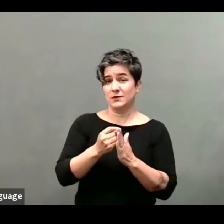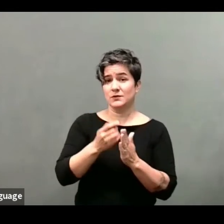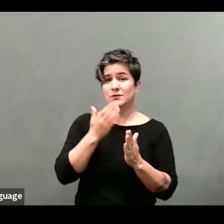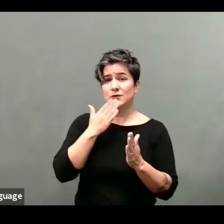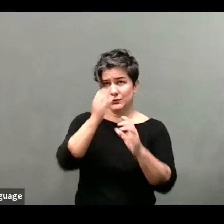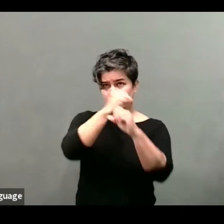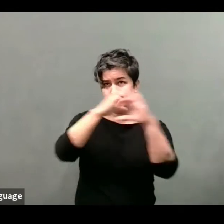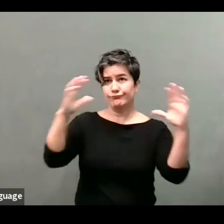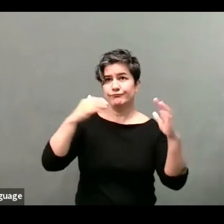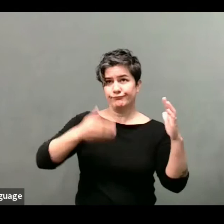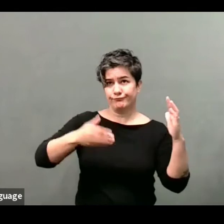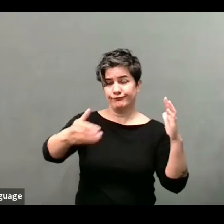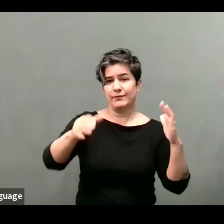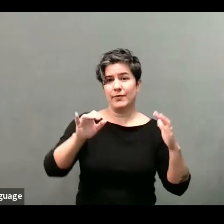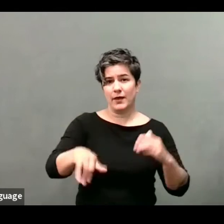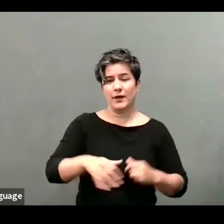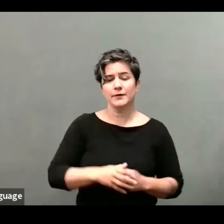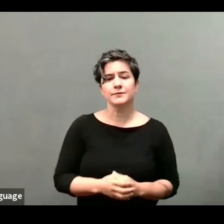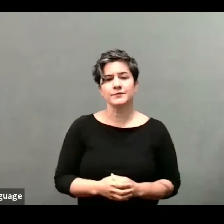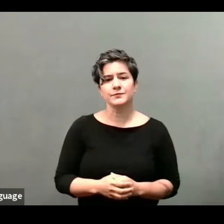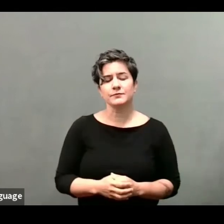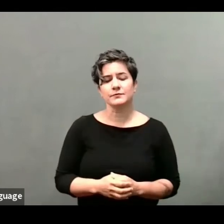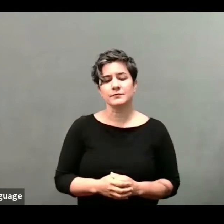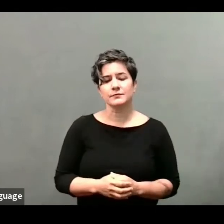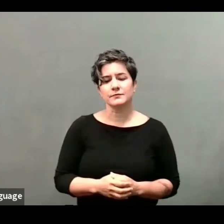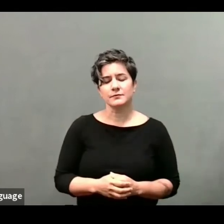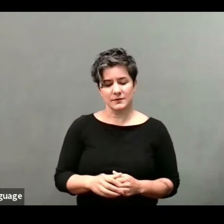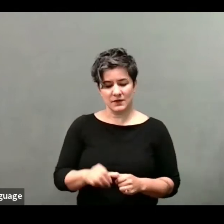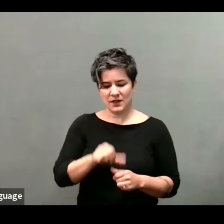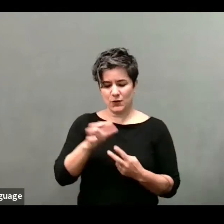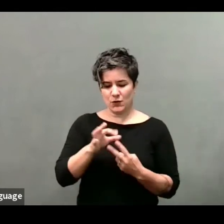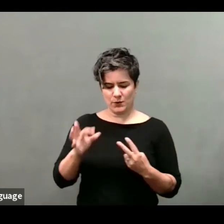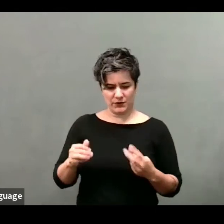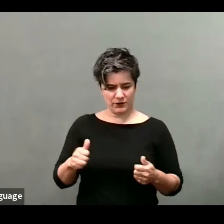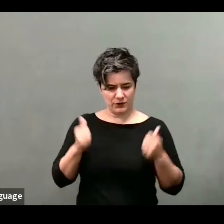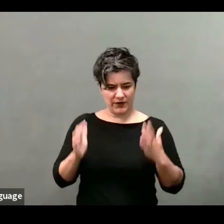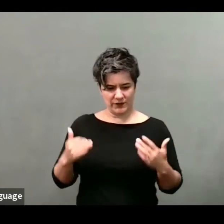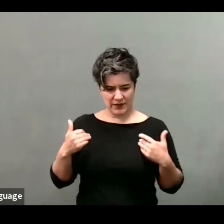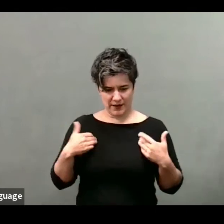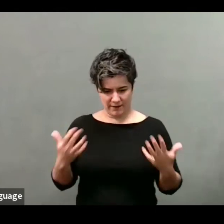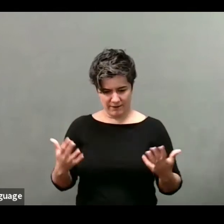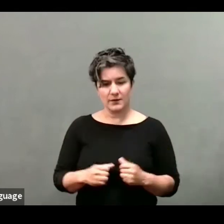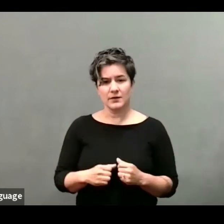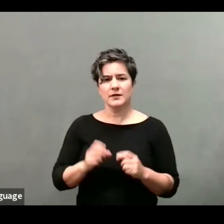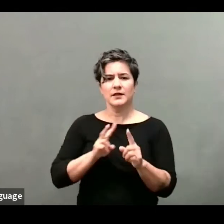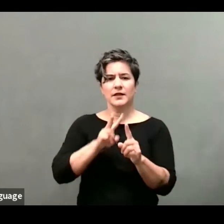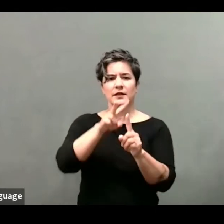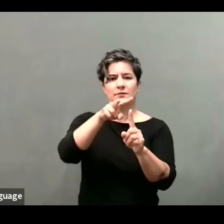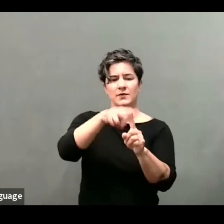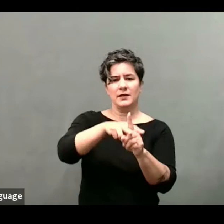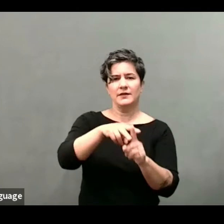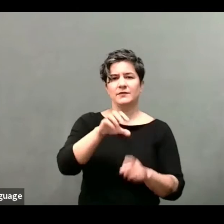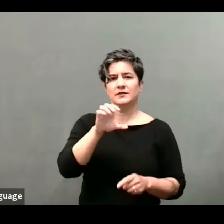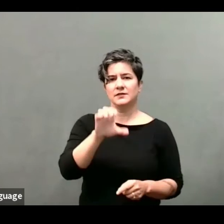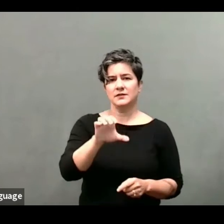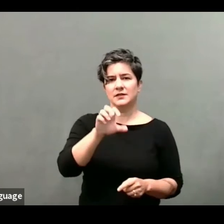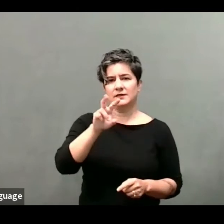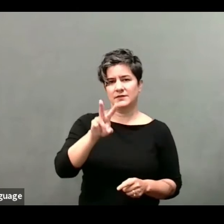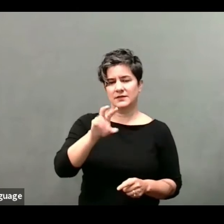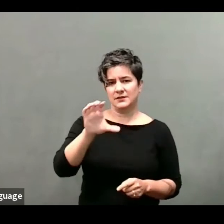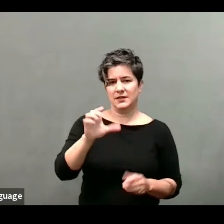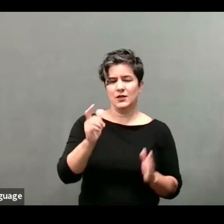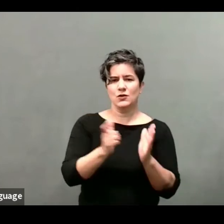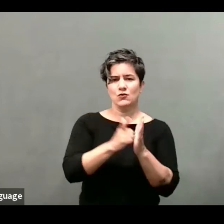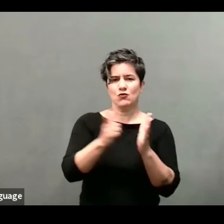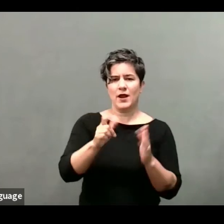another option that survivors have are to apply to the crime victims compensation.